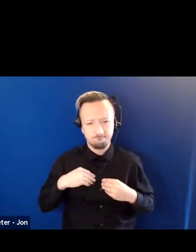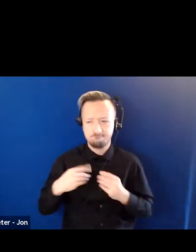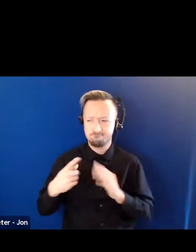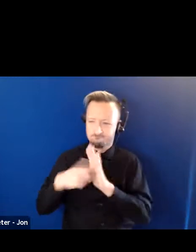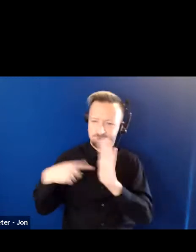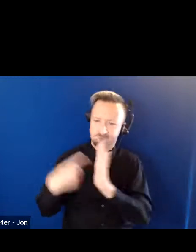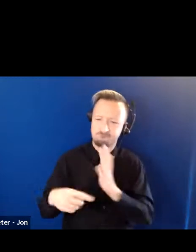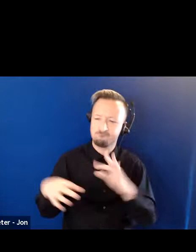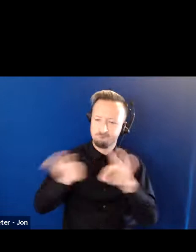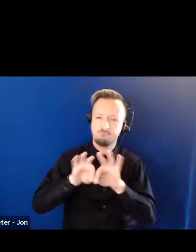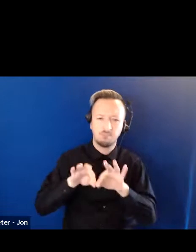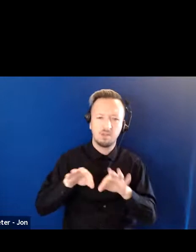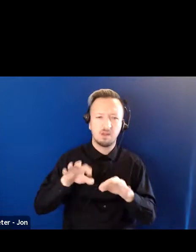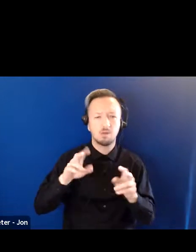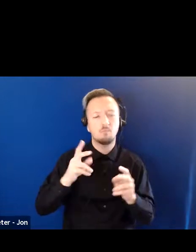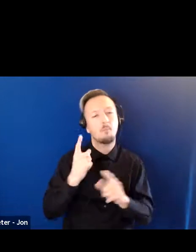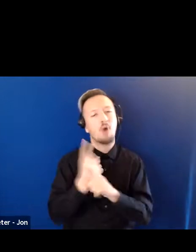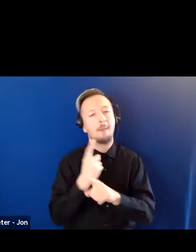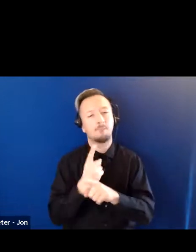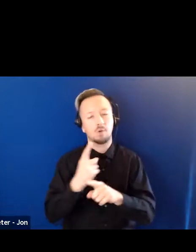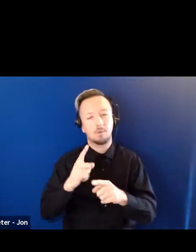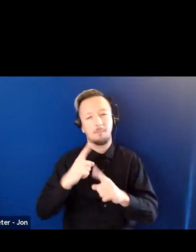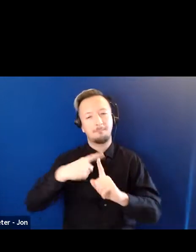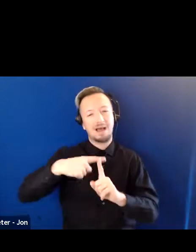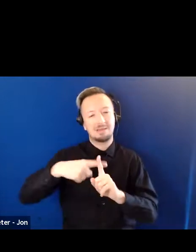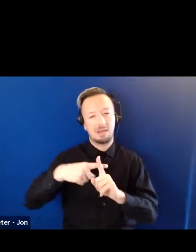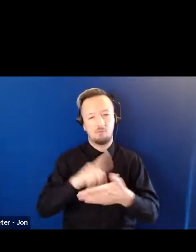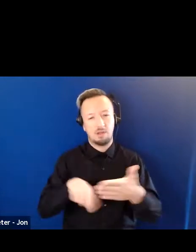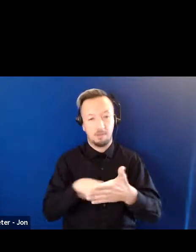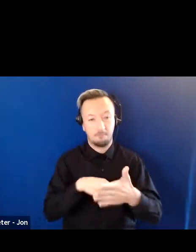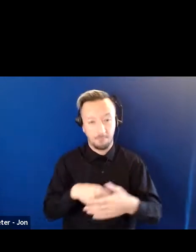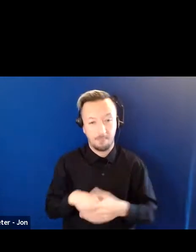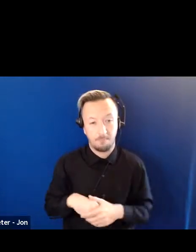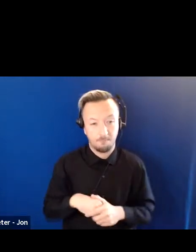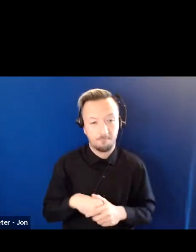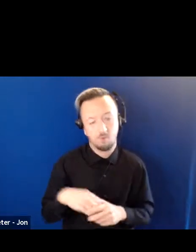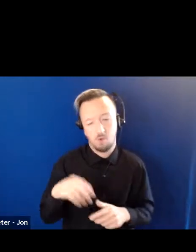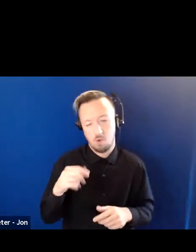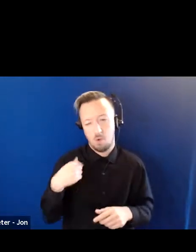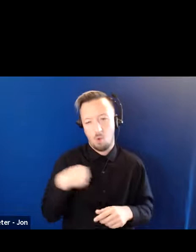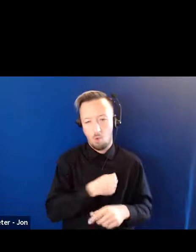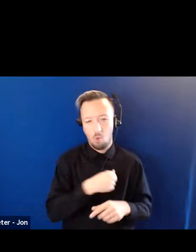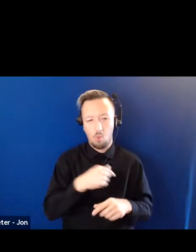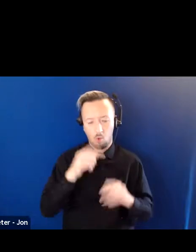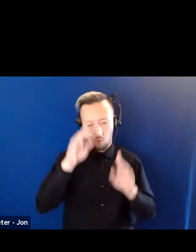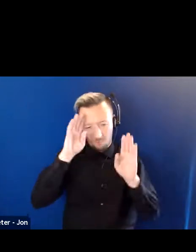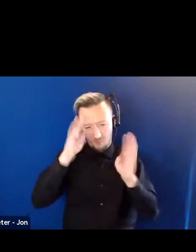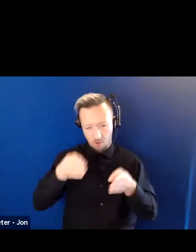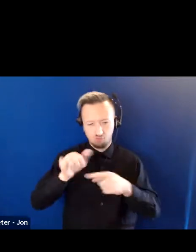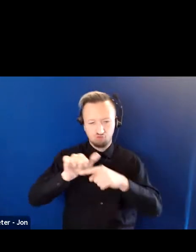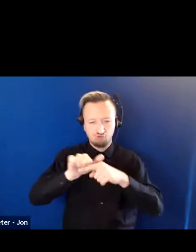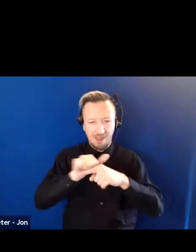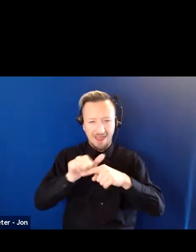be mindful on how we approach one another. So we're trying to work on training for